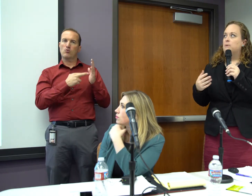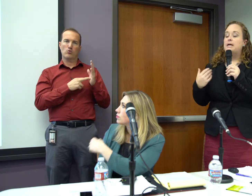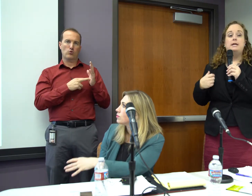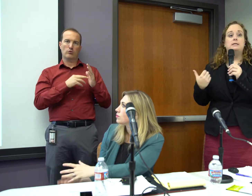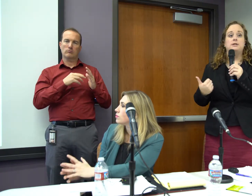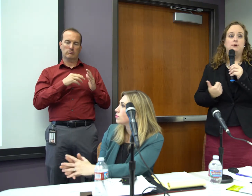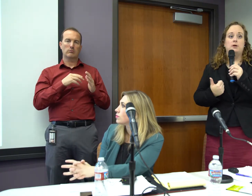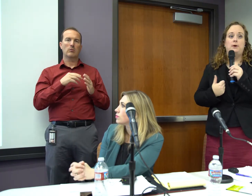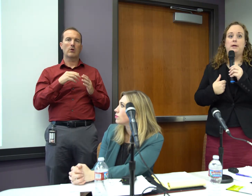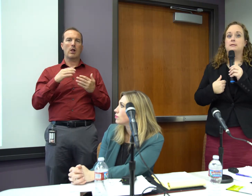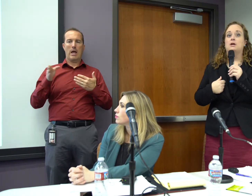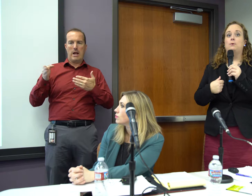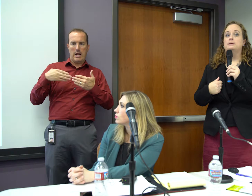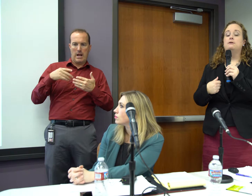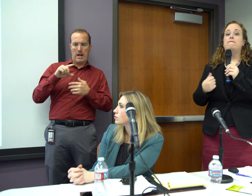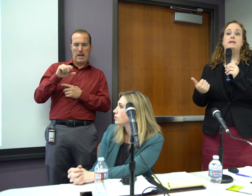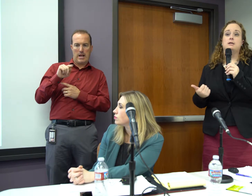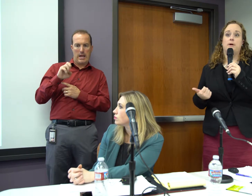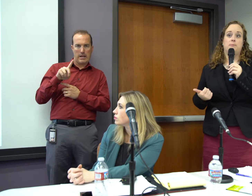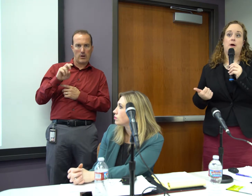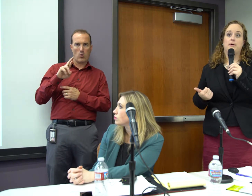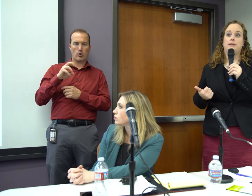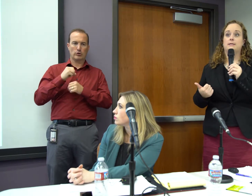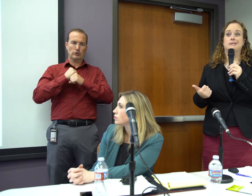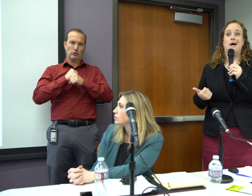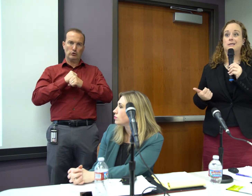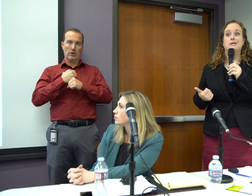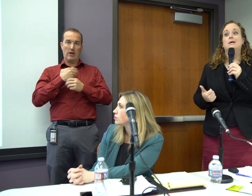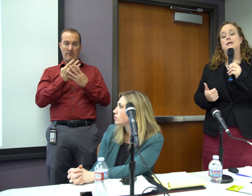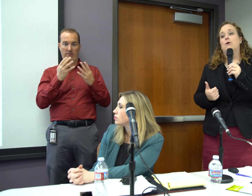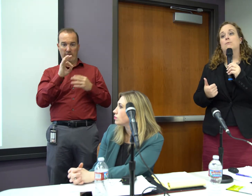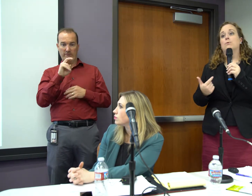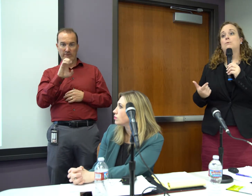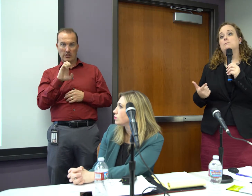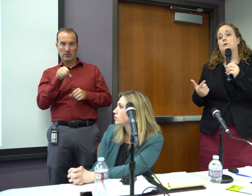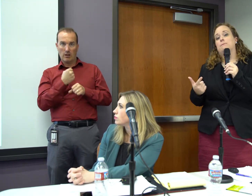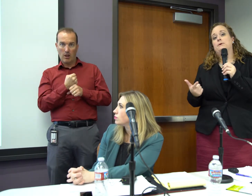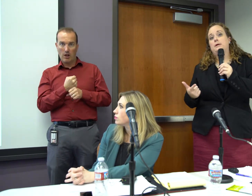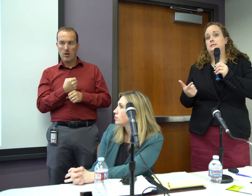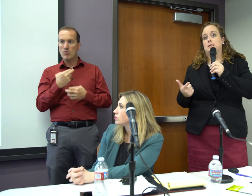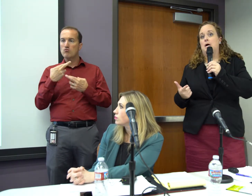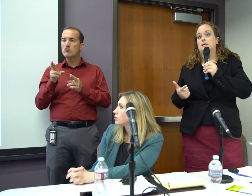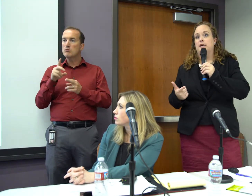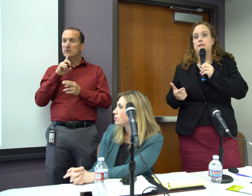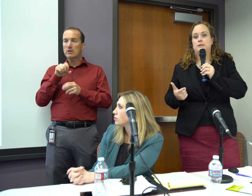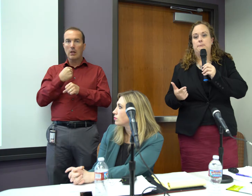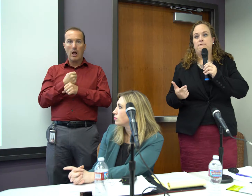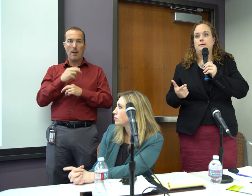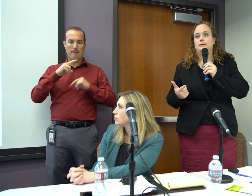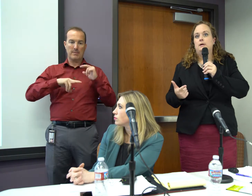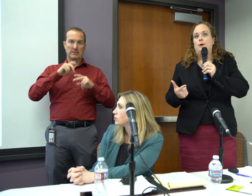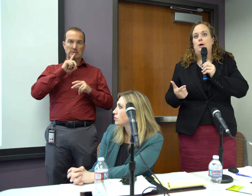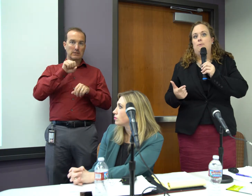talking about gated and secured communities. So is there a fence around the property that is locked? Are the rooms or the building, is it locked